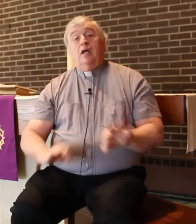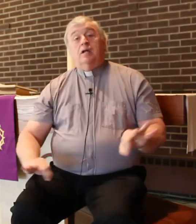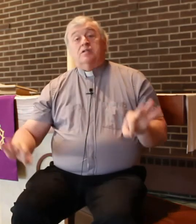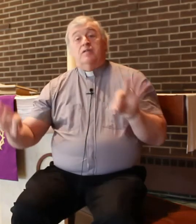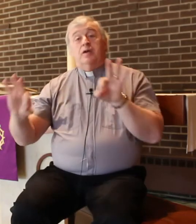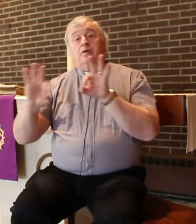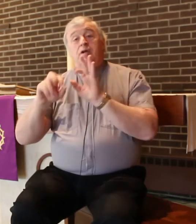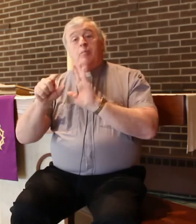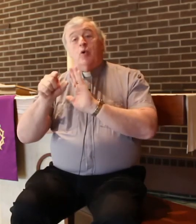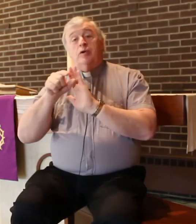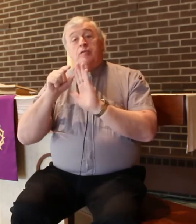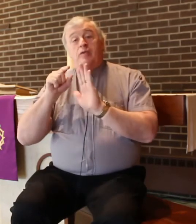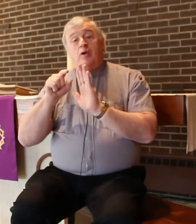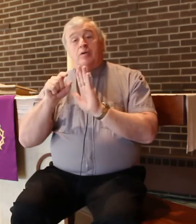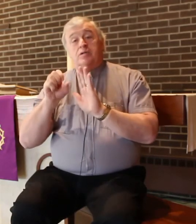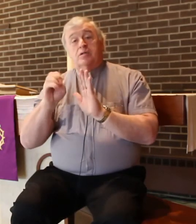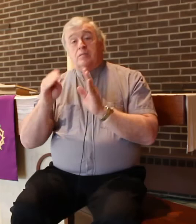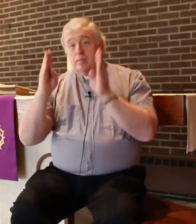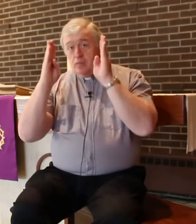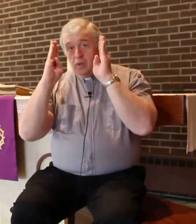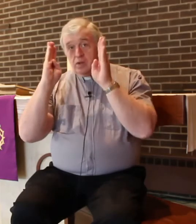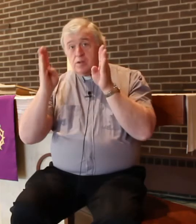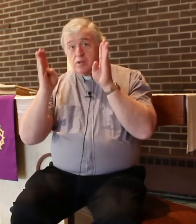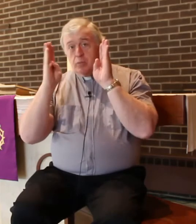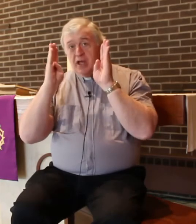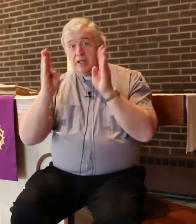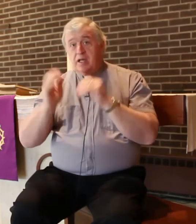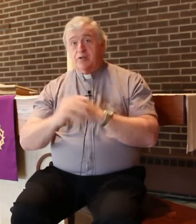It's a very important verse, so pay attention.